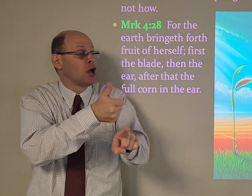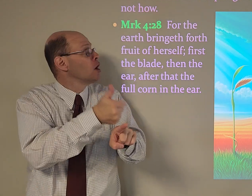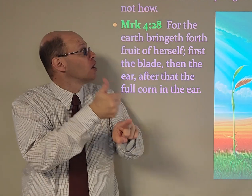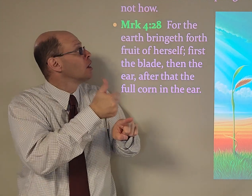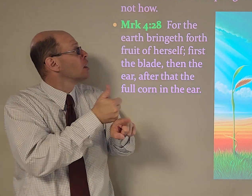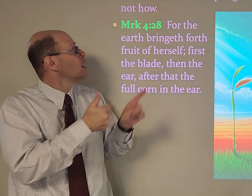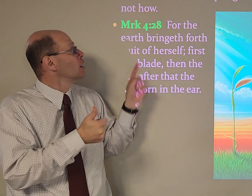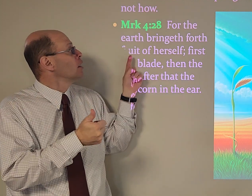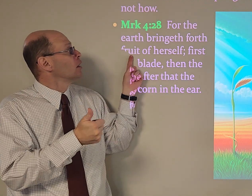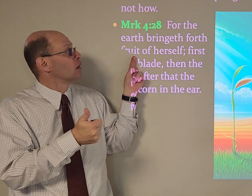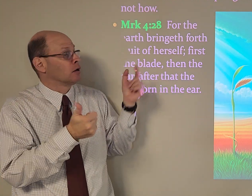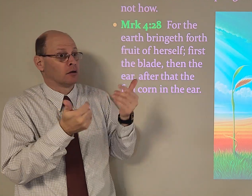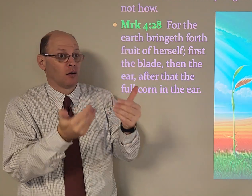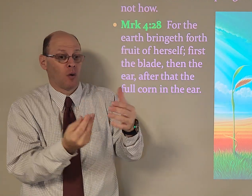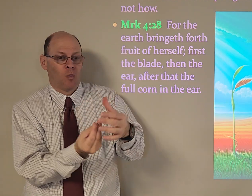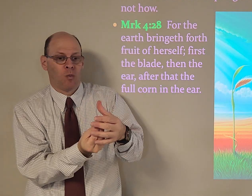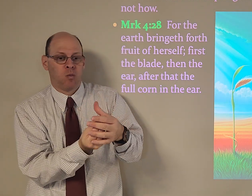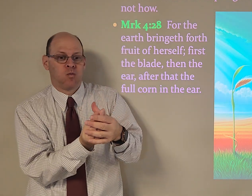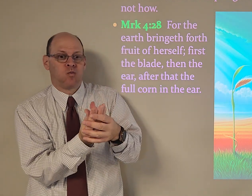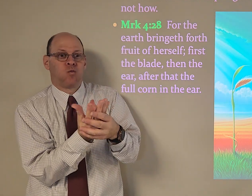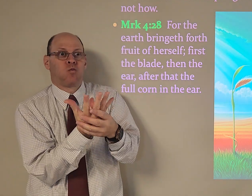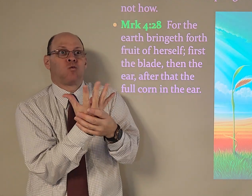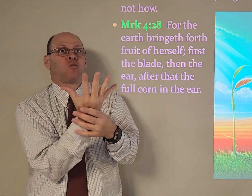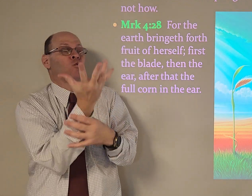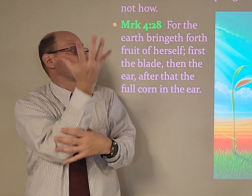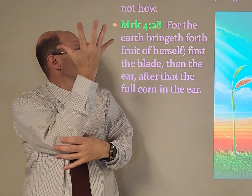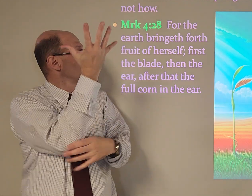28, for the earth bringeth forth fruit of herself,